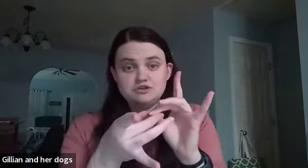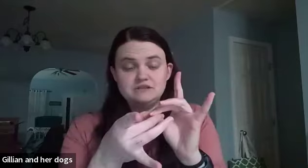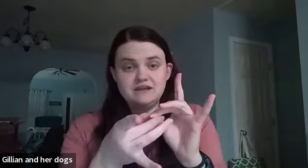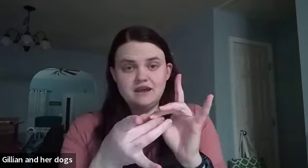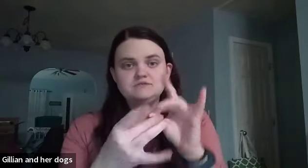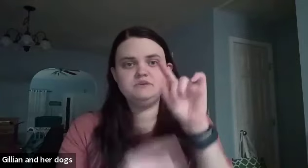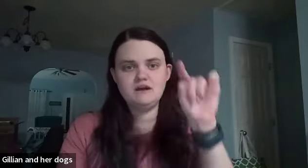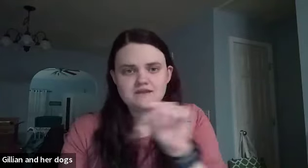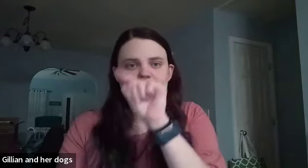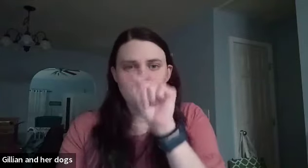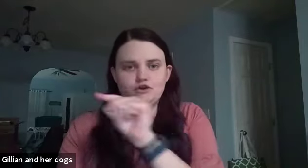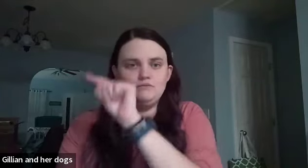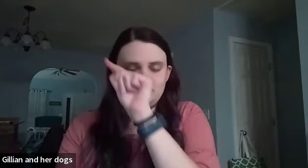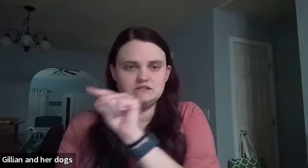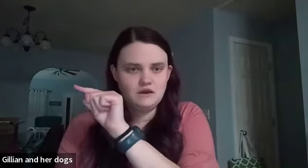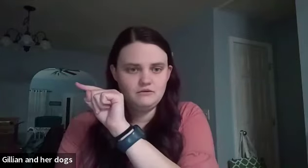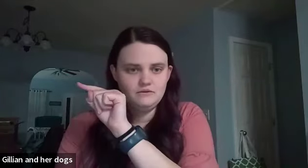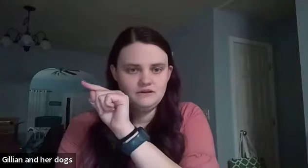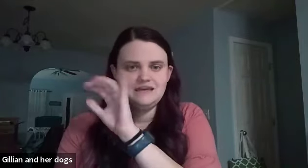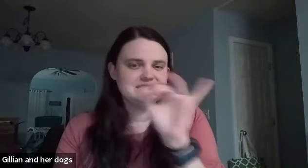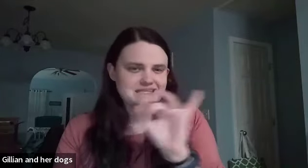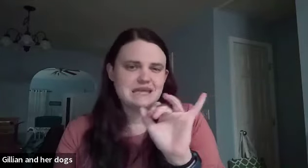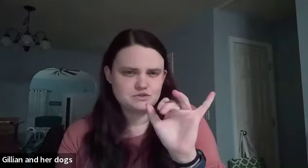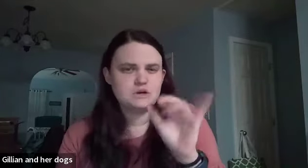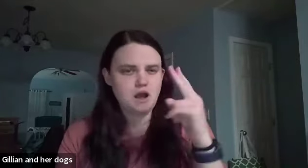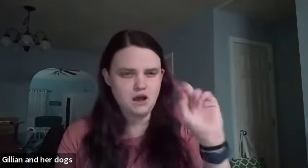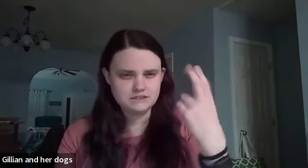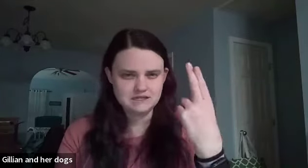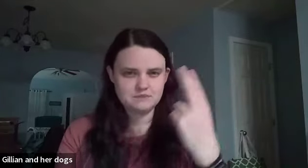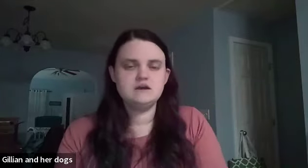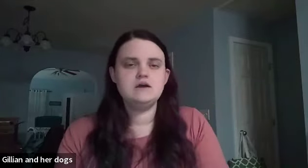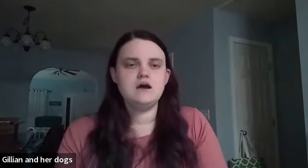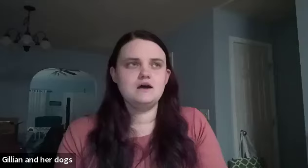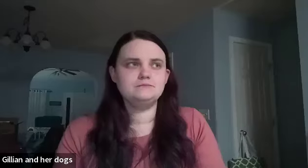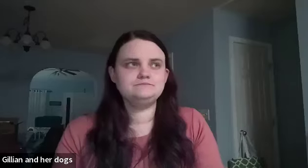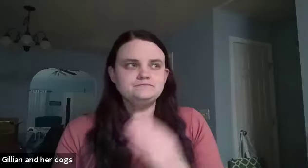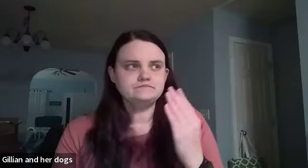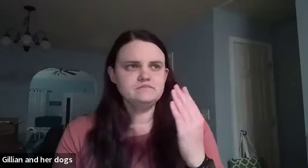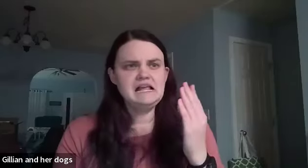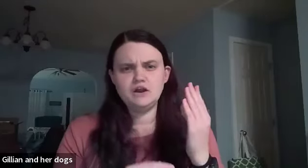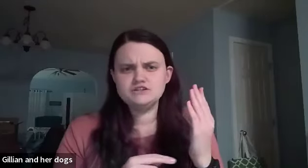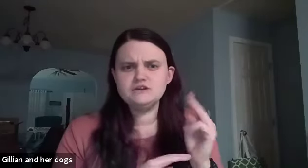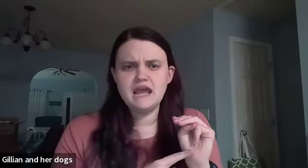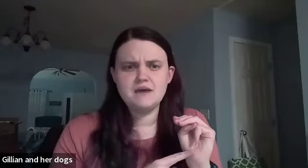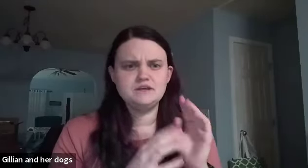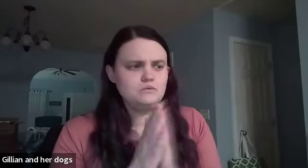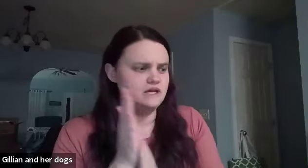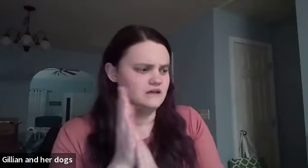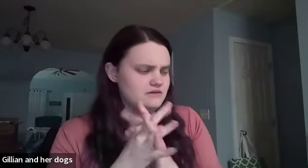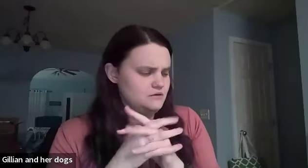naturally connect because of how their movements go. It's that same sort of concept. Um, it also can happen with